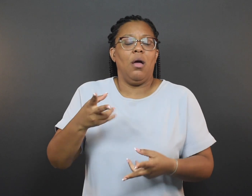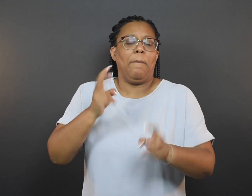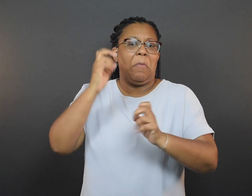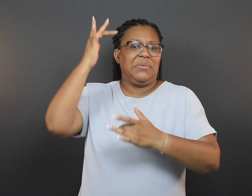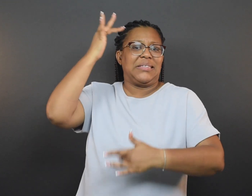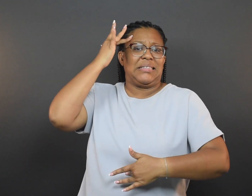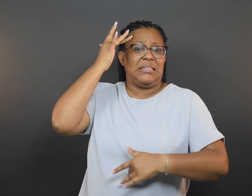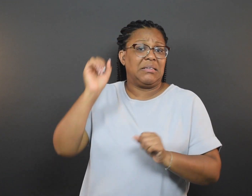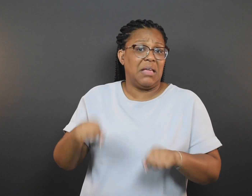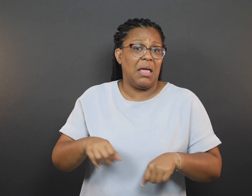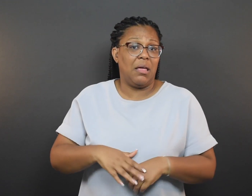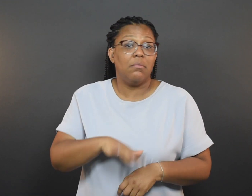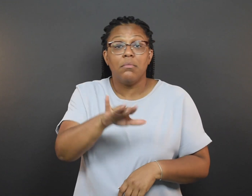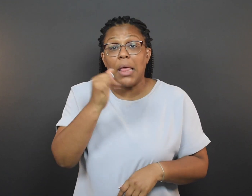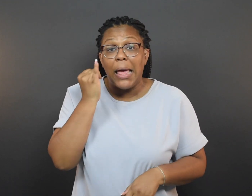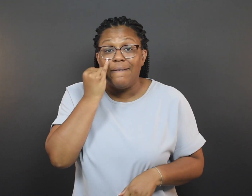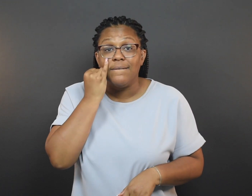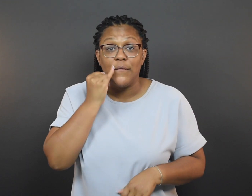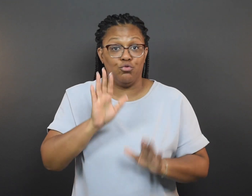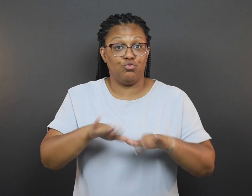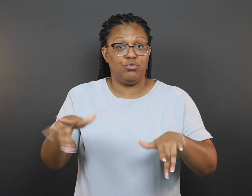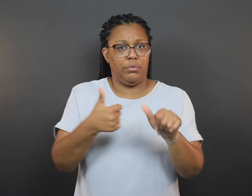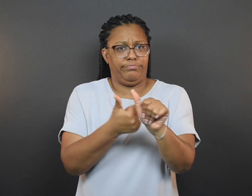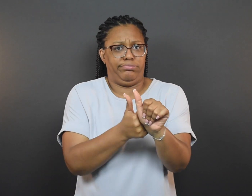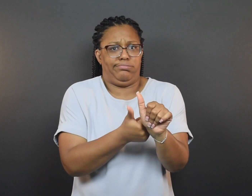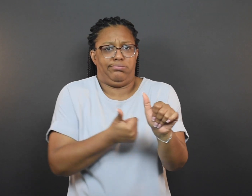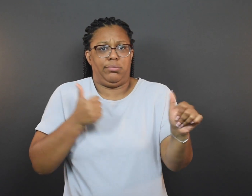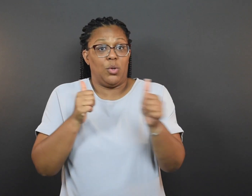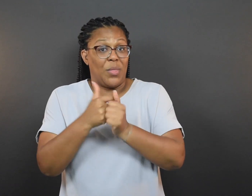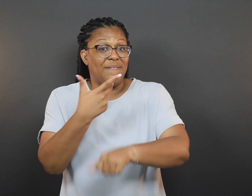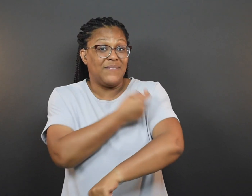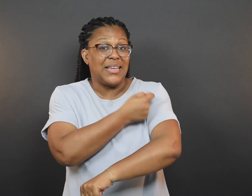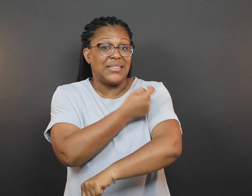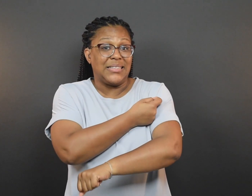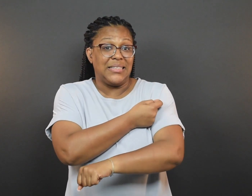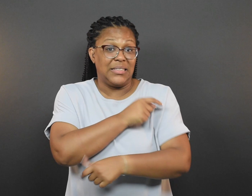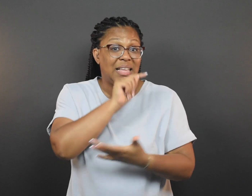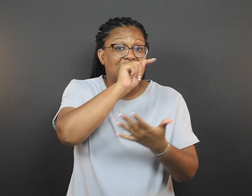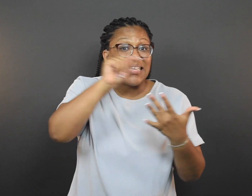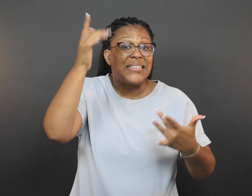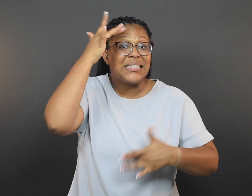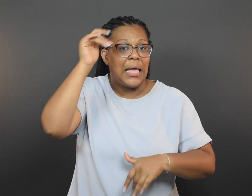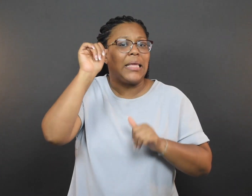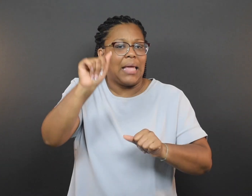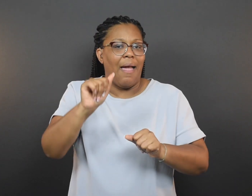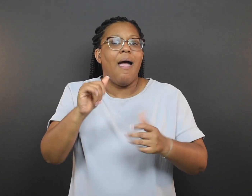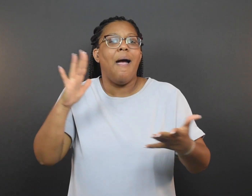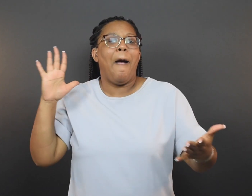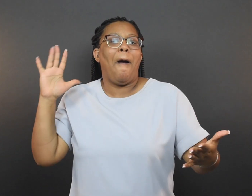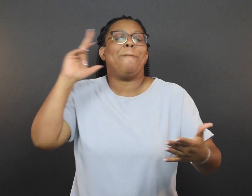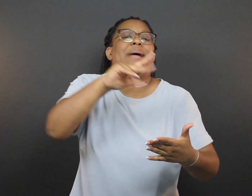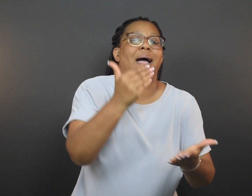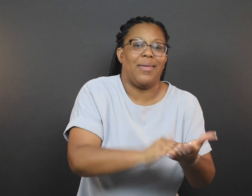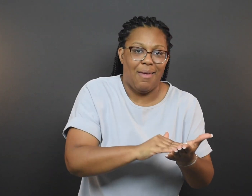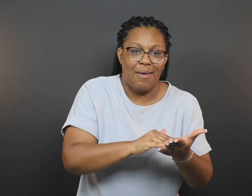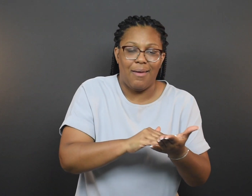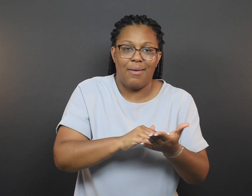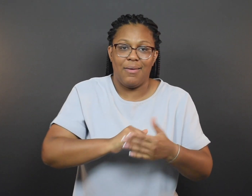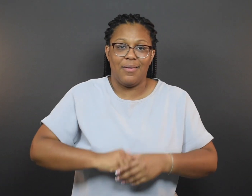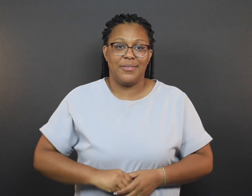sick. If children fall behind on vaccines, these diseases could make a